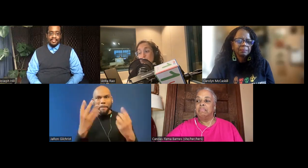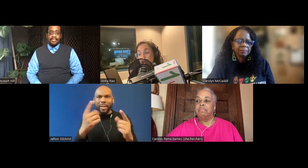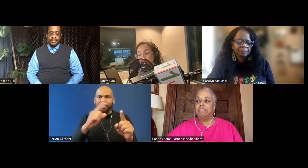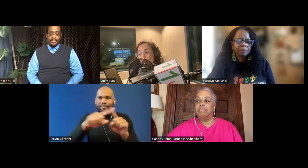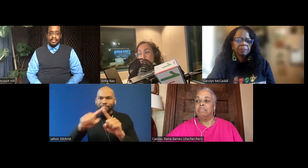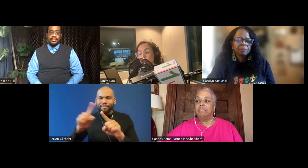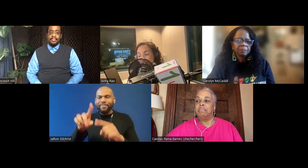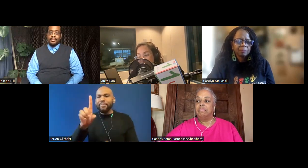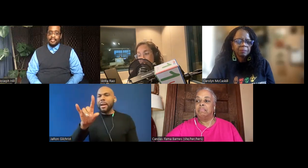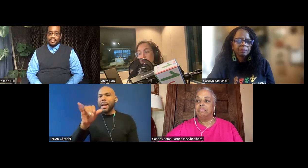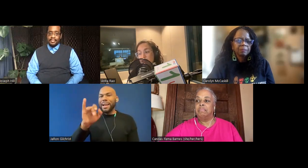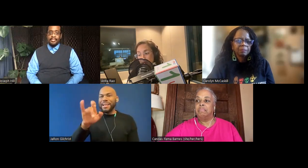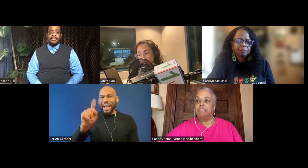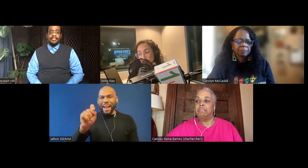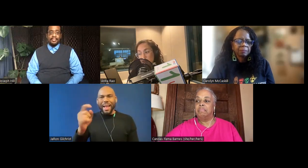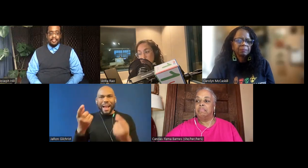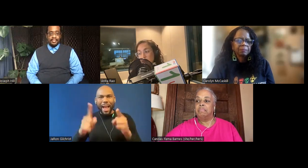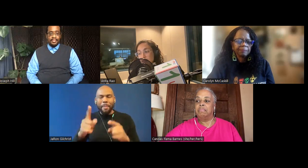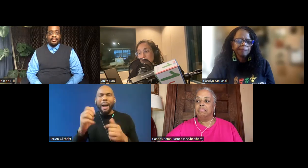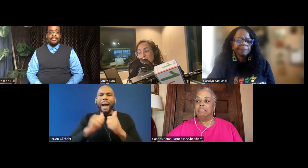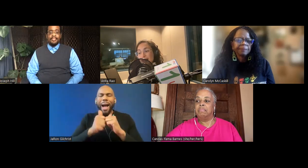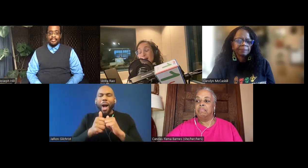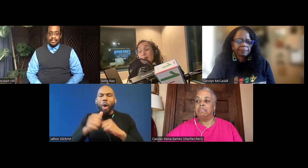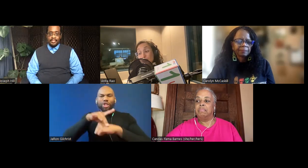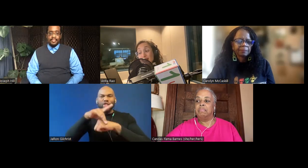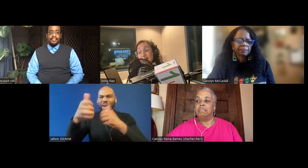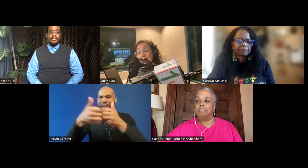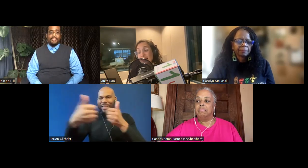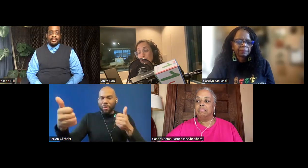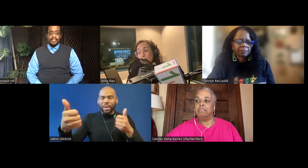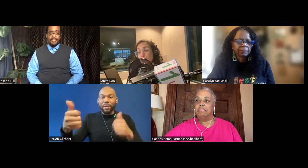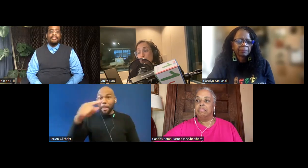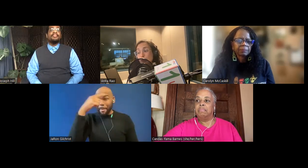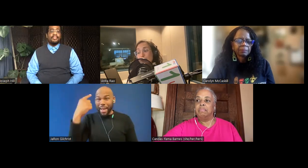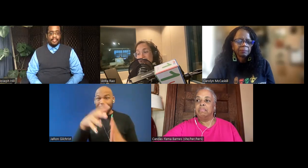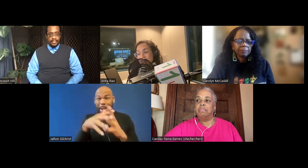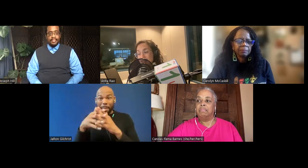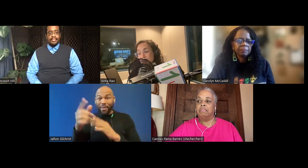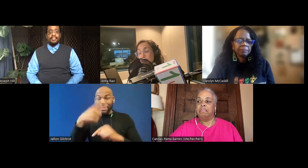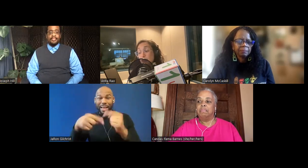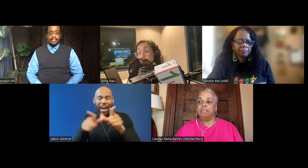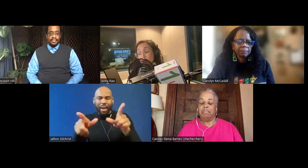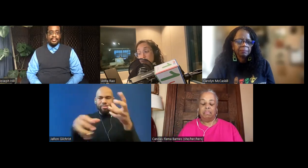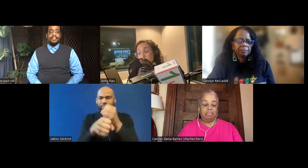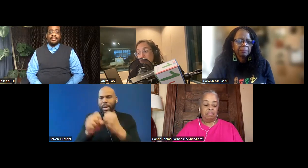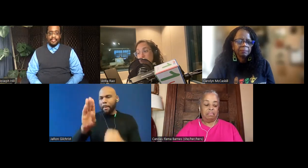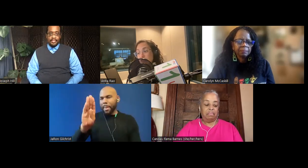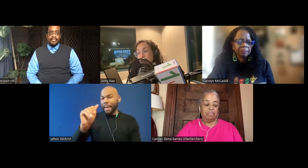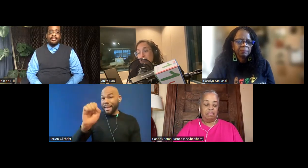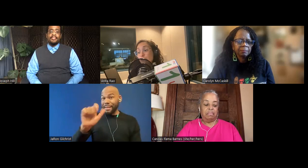emerged due to geographical separation. Black American Sign Language, or BASL, is one of them. It diverged